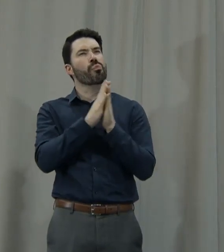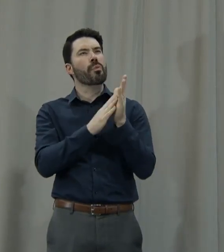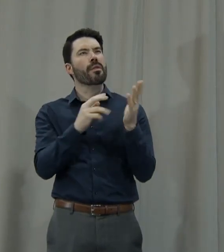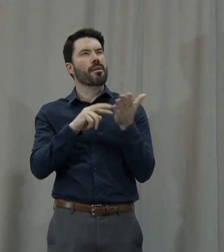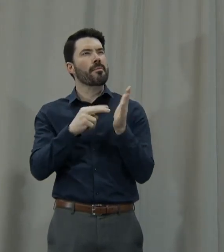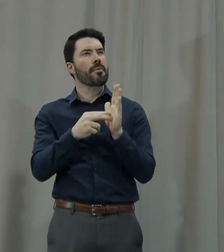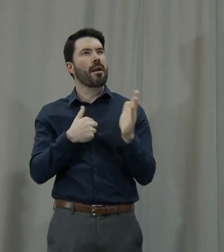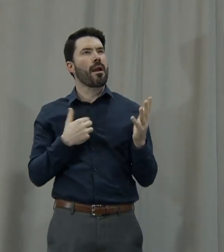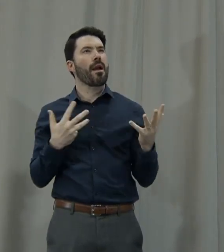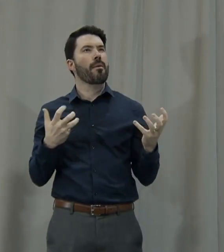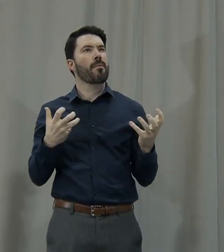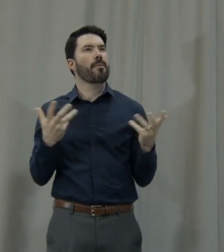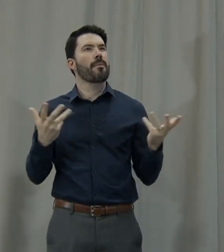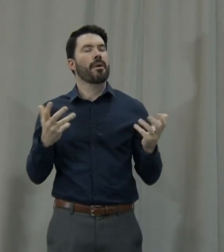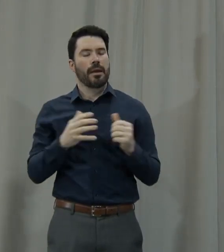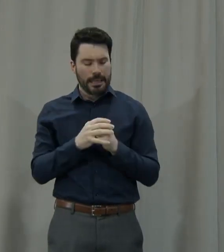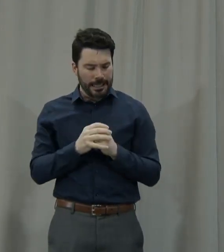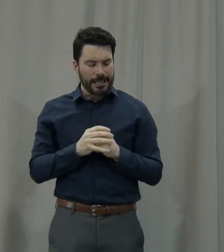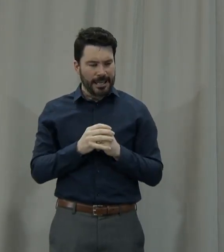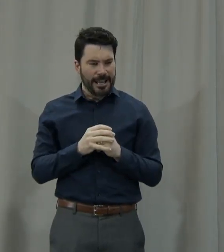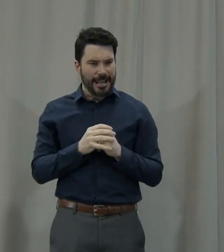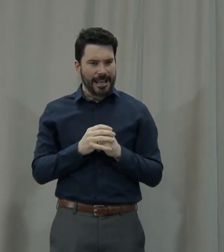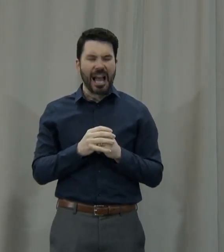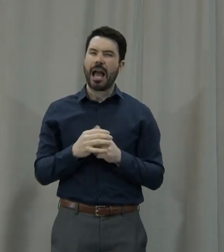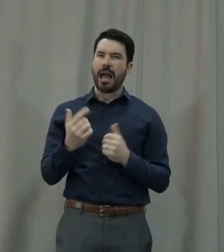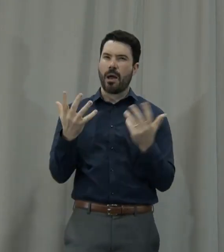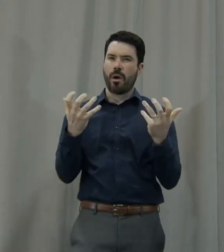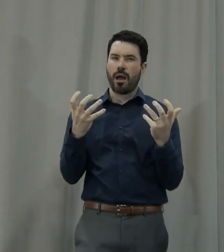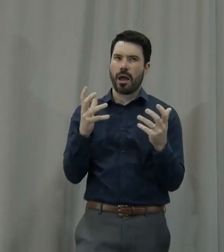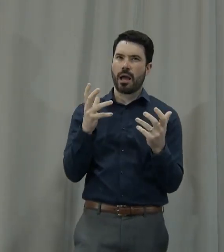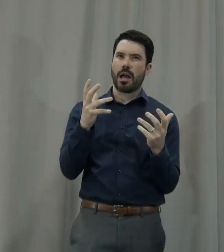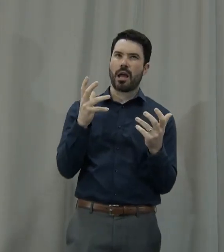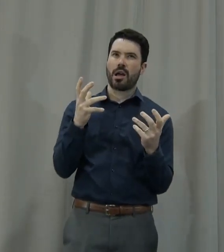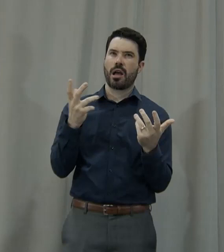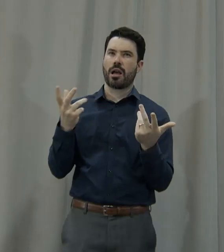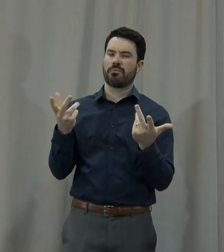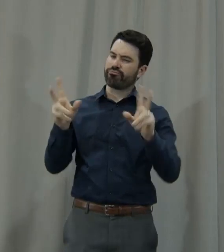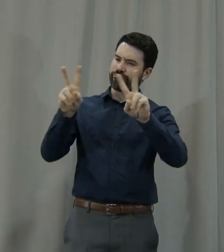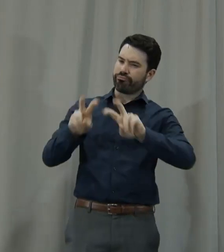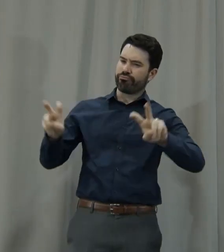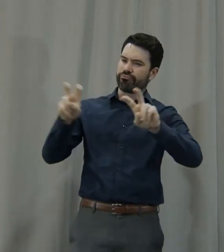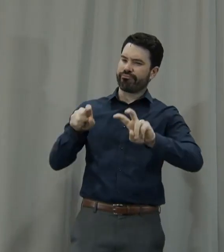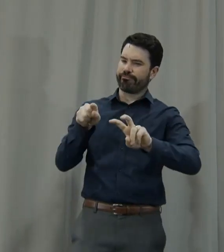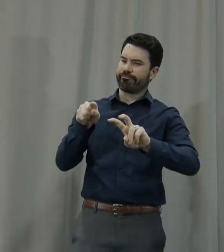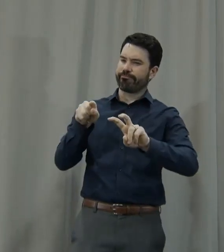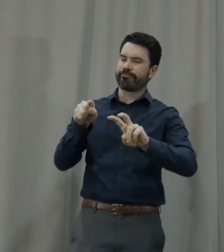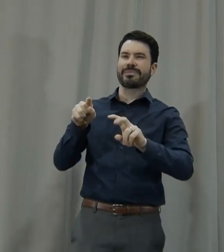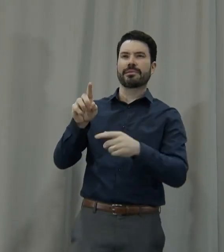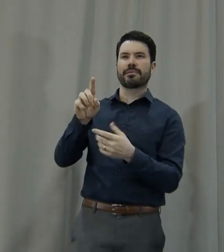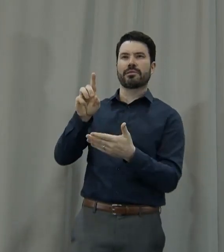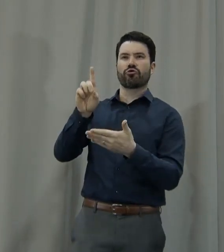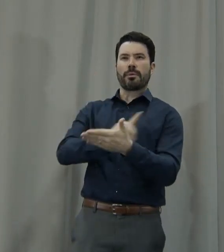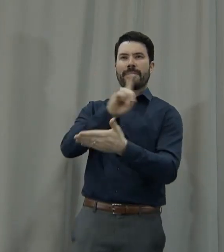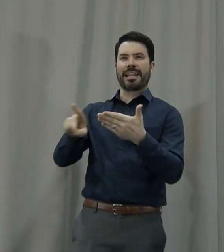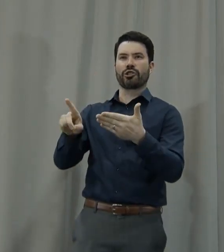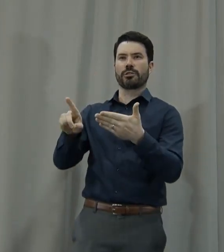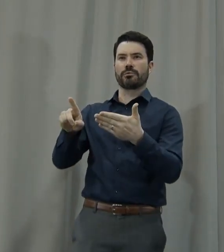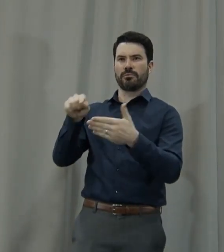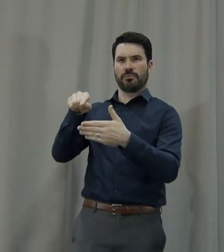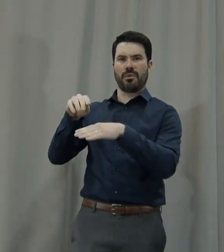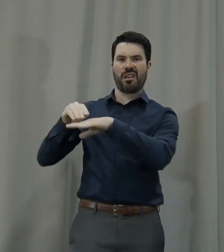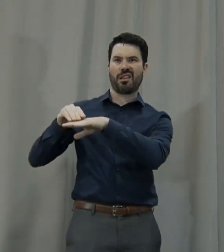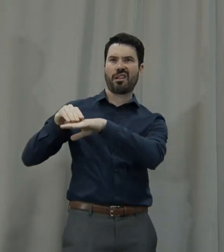is examine and talk a little bit about the impact of discrimination on